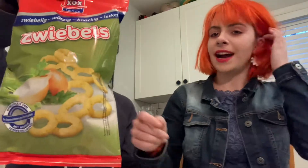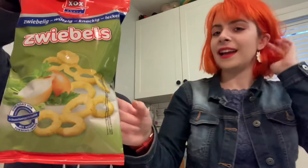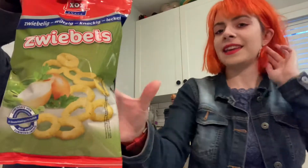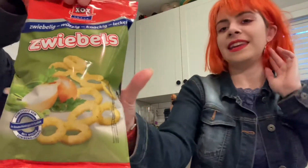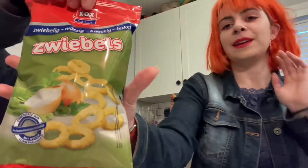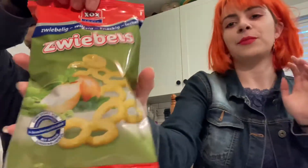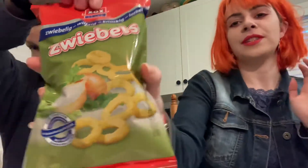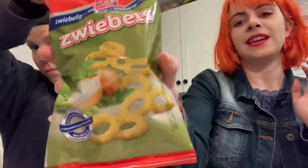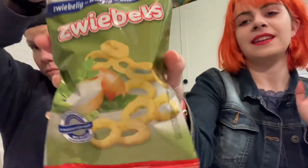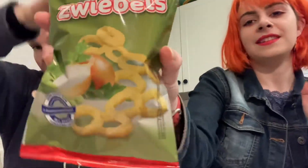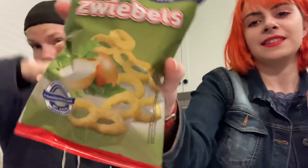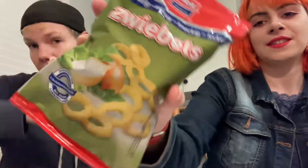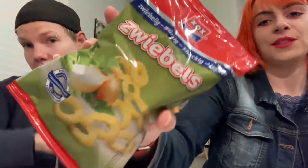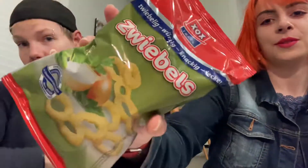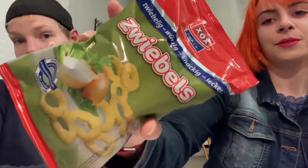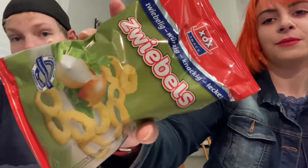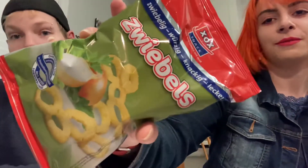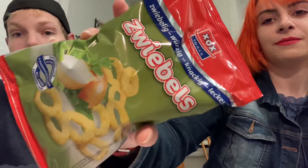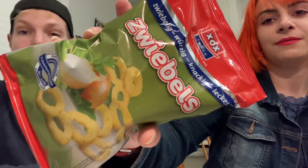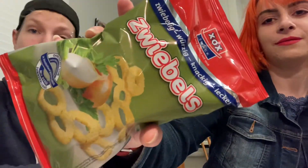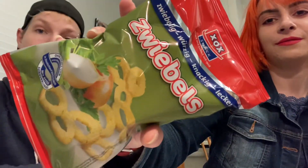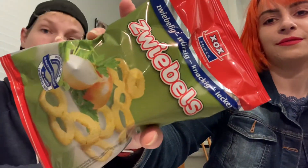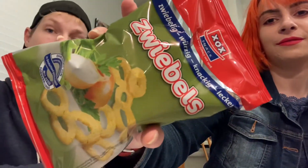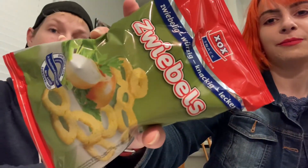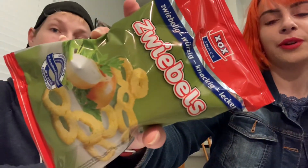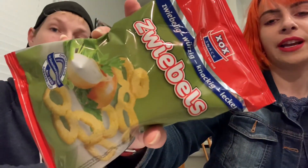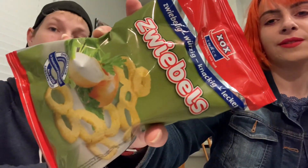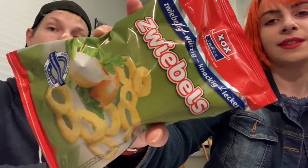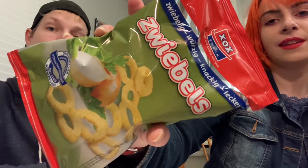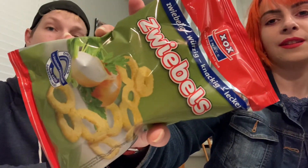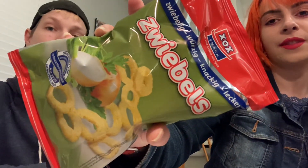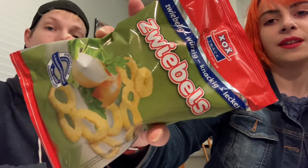I can't pretend to pronounce any of this.